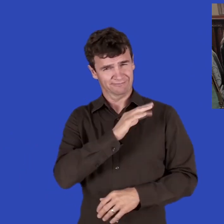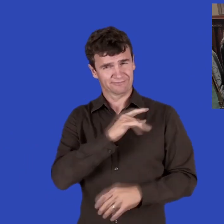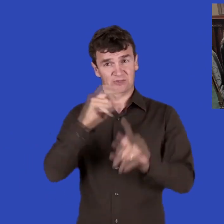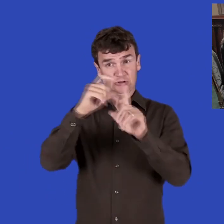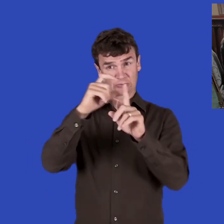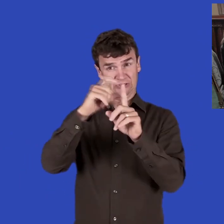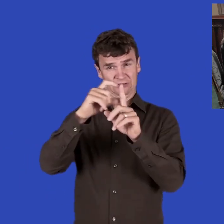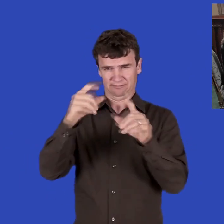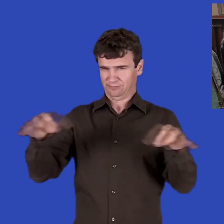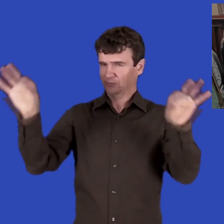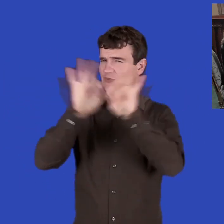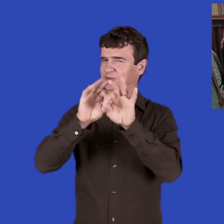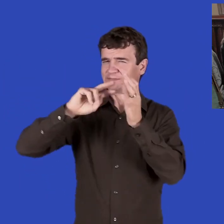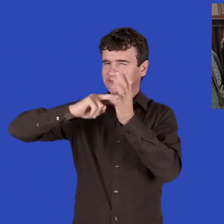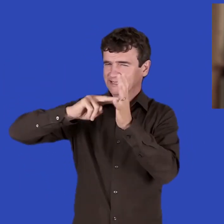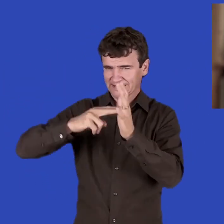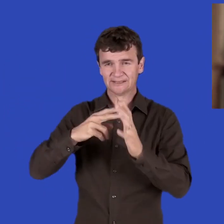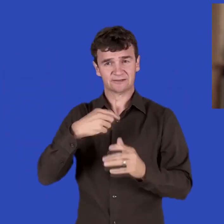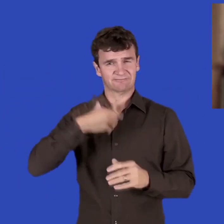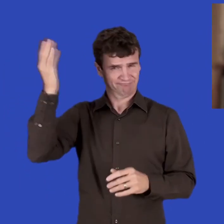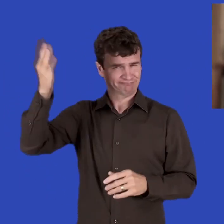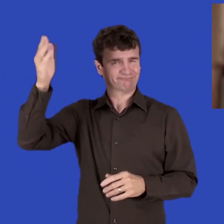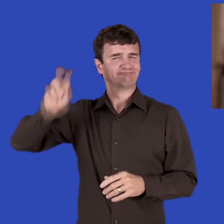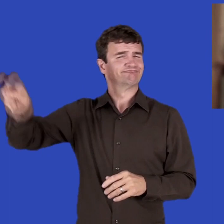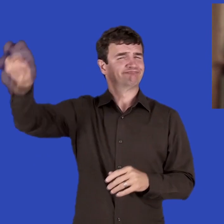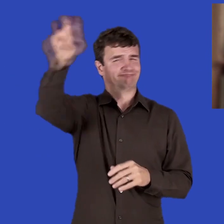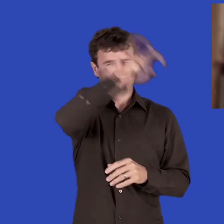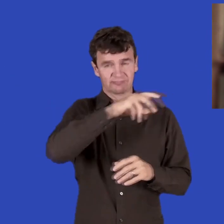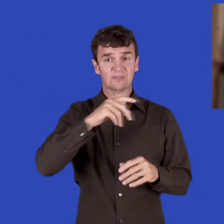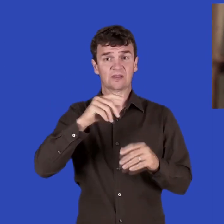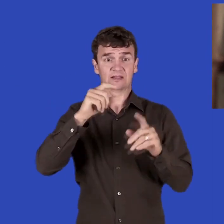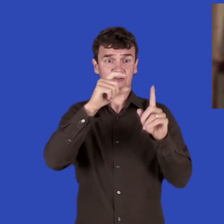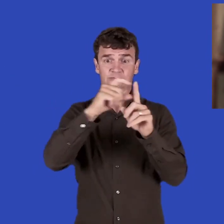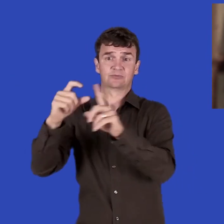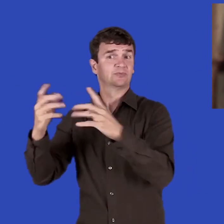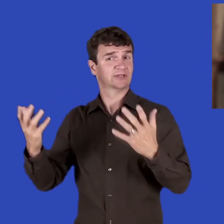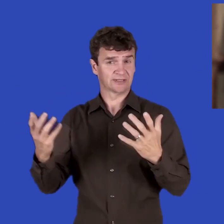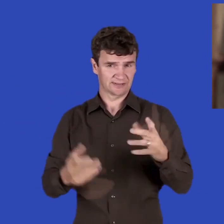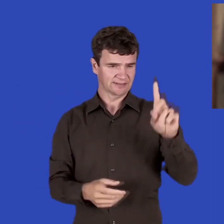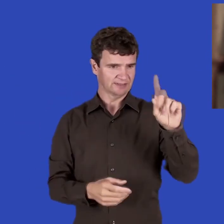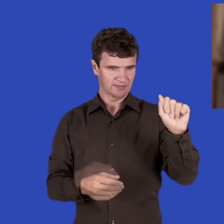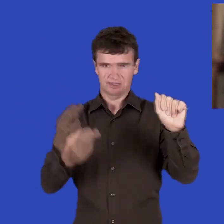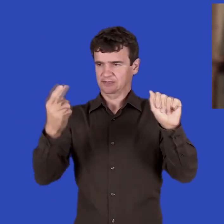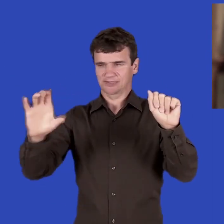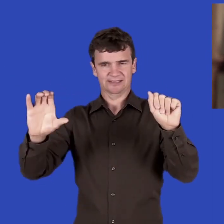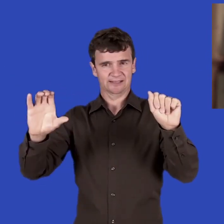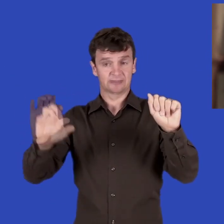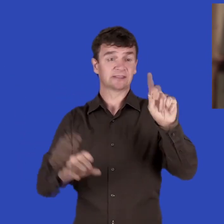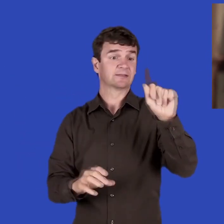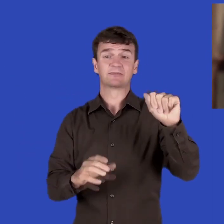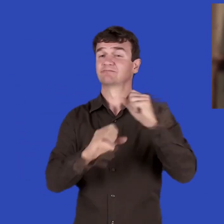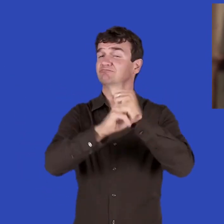but it's what they are capable of doing. I think it's important to recognize that definitions are important too, and one of the items that